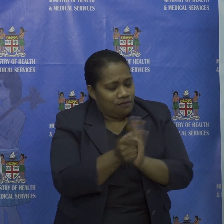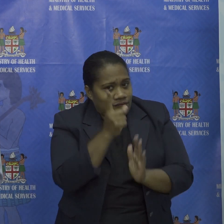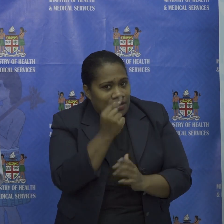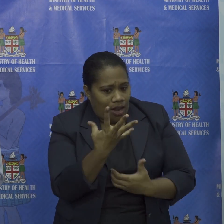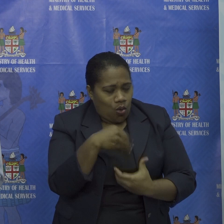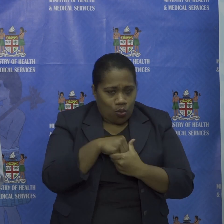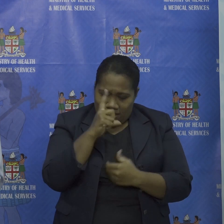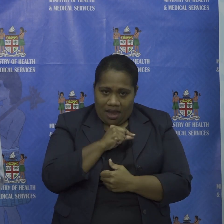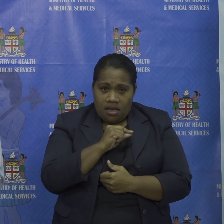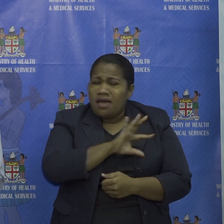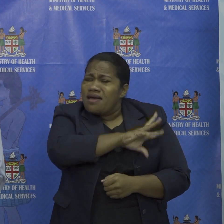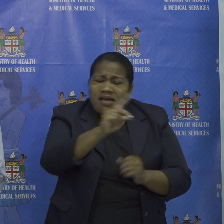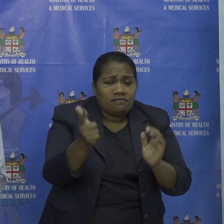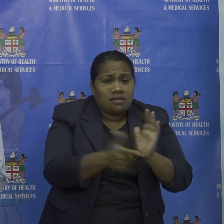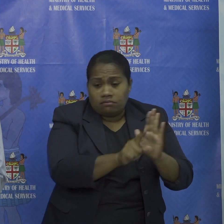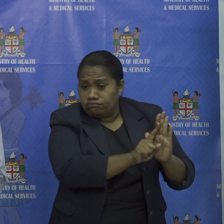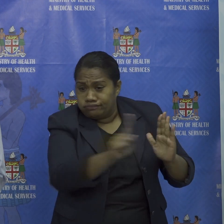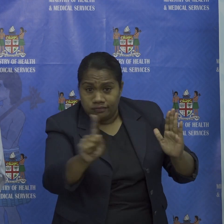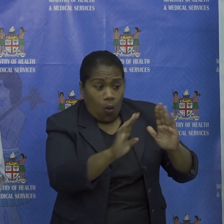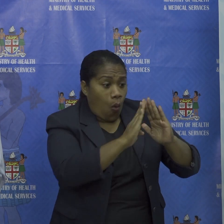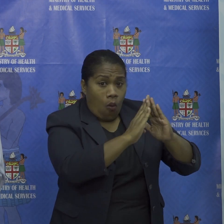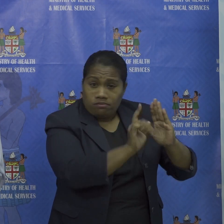leave your home, that risk increases.